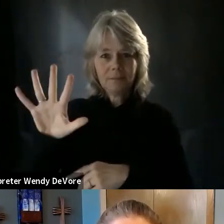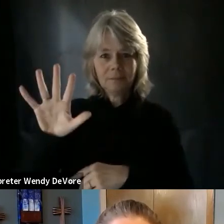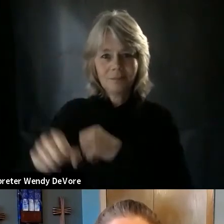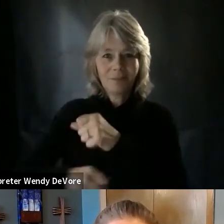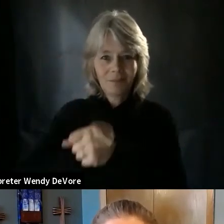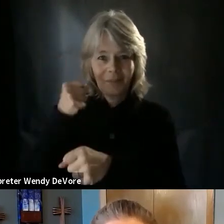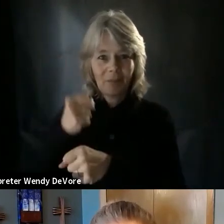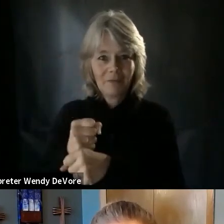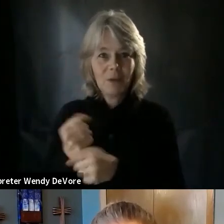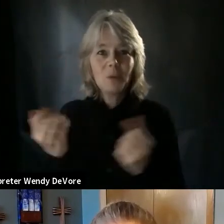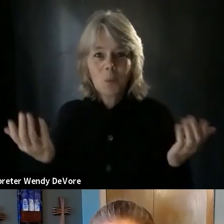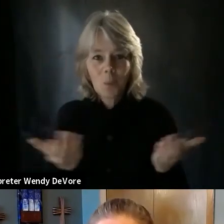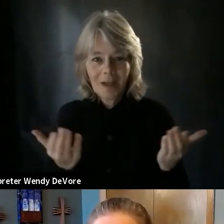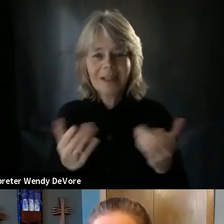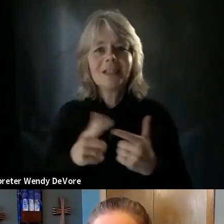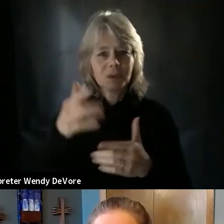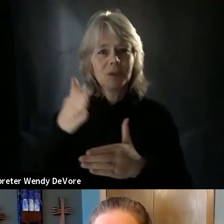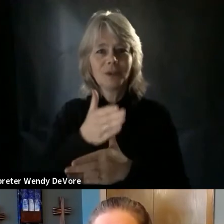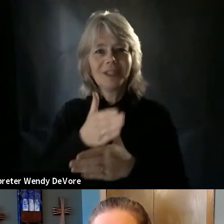And that is to share this good news.